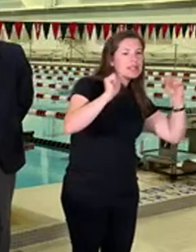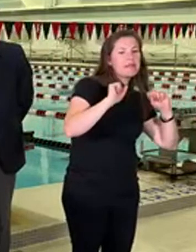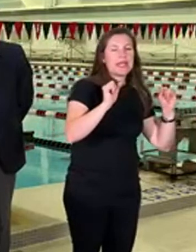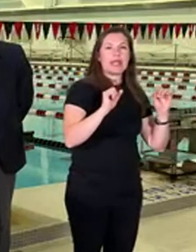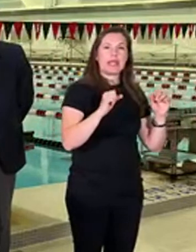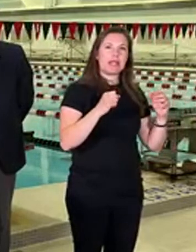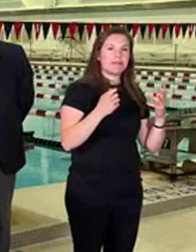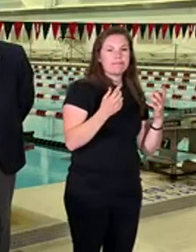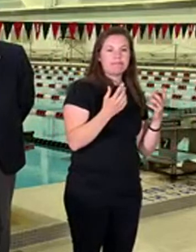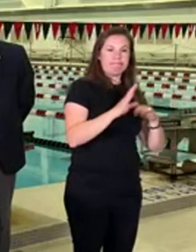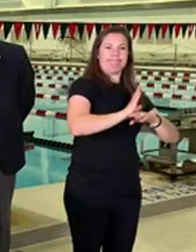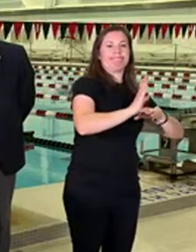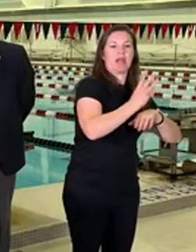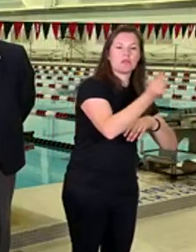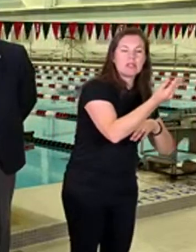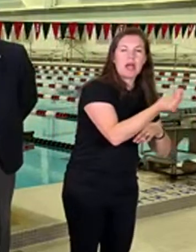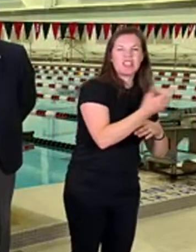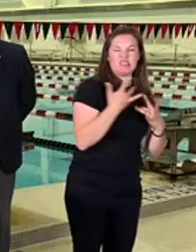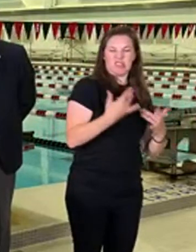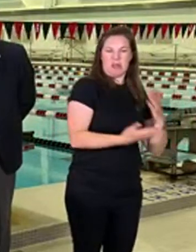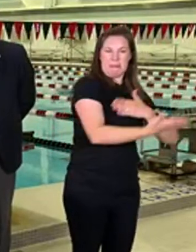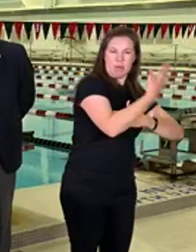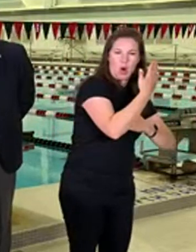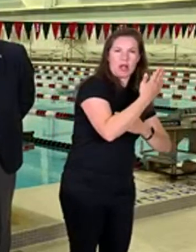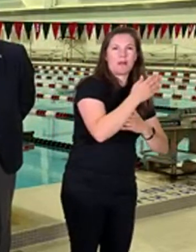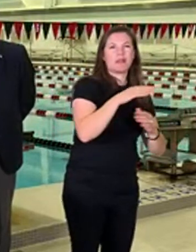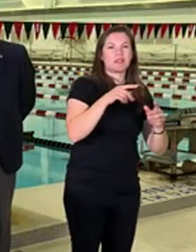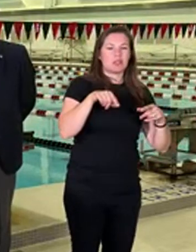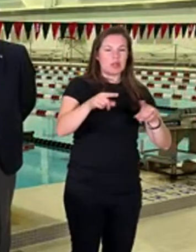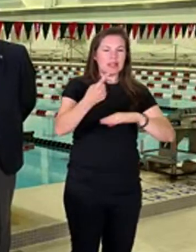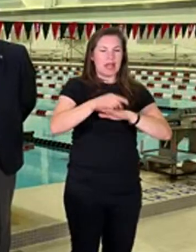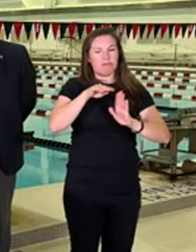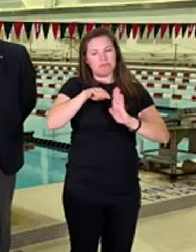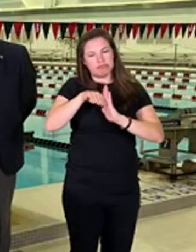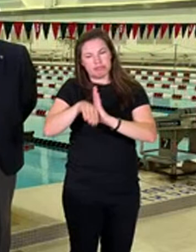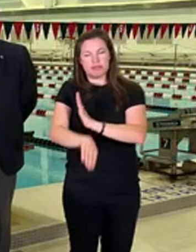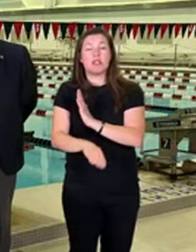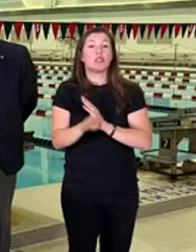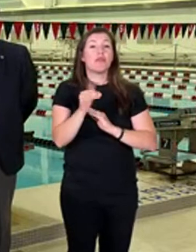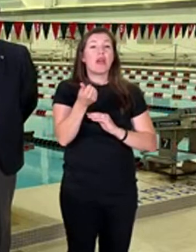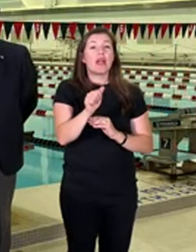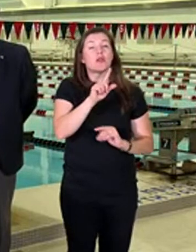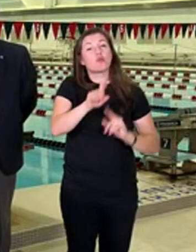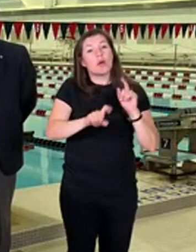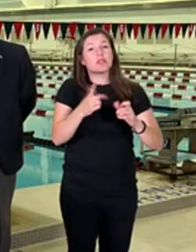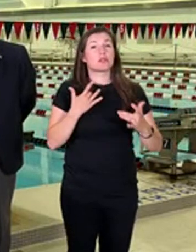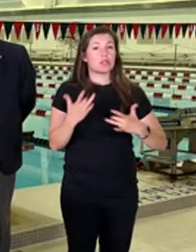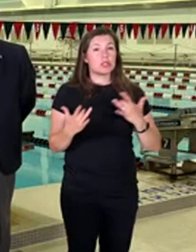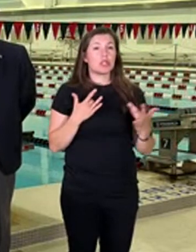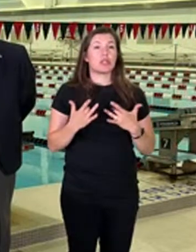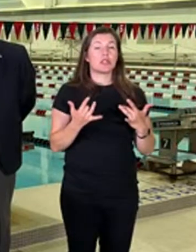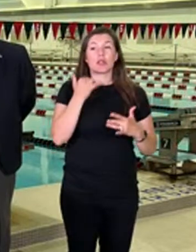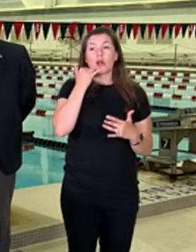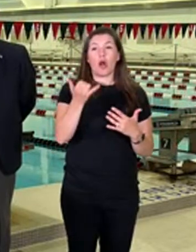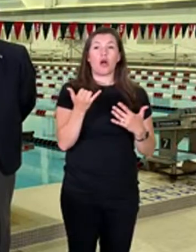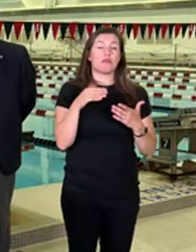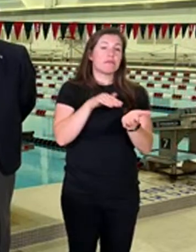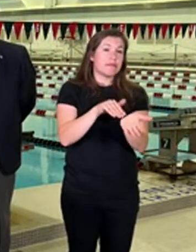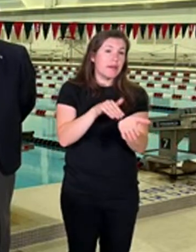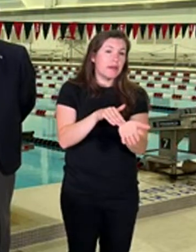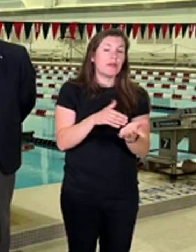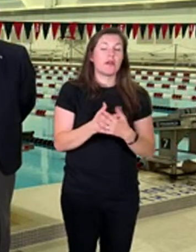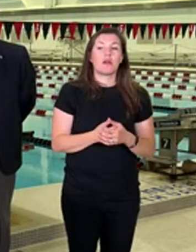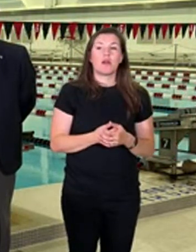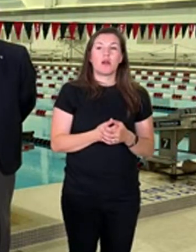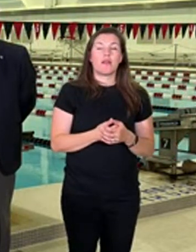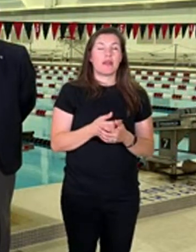in the morning, because usually then the air quality just deteriorates for the rest of the day. But if you have any questions, any concerns, call your healthcare provider. We have